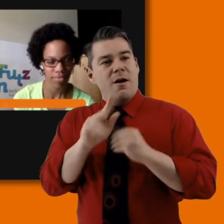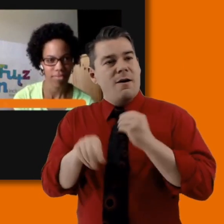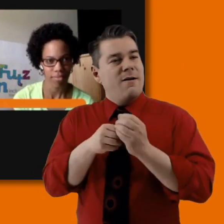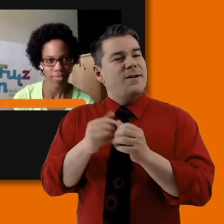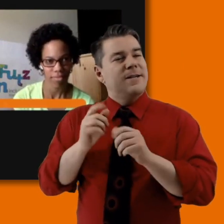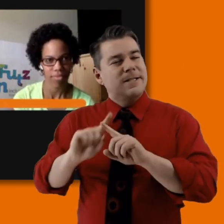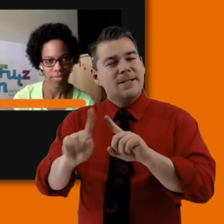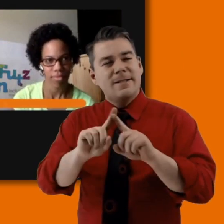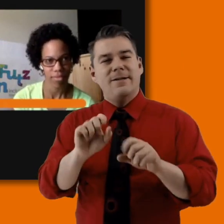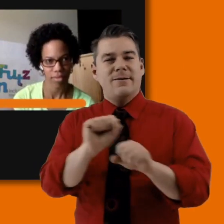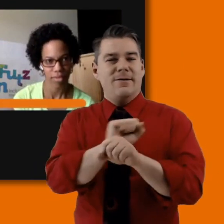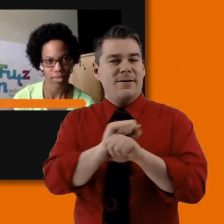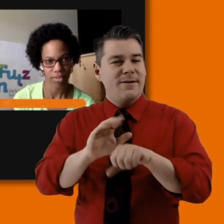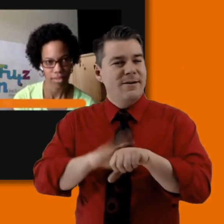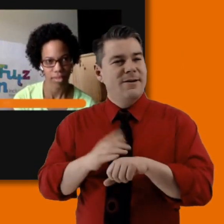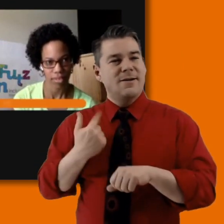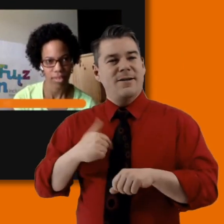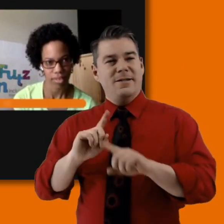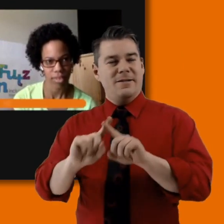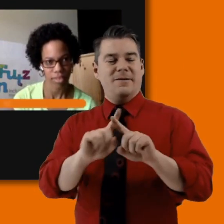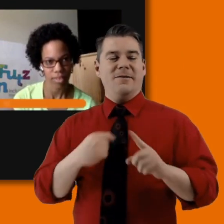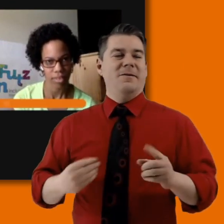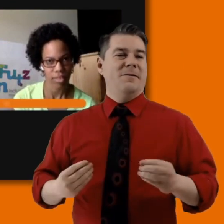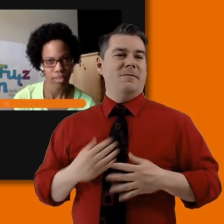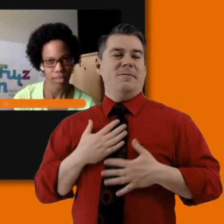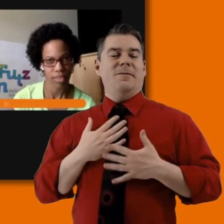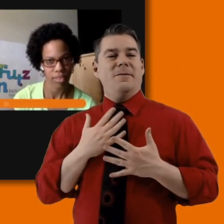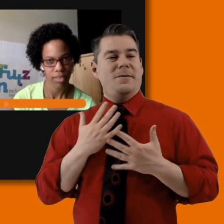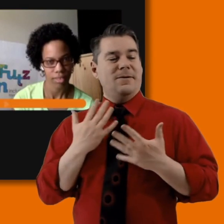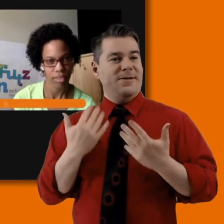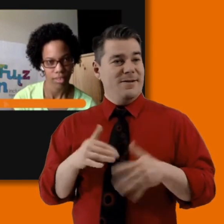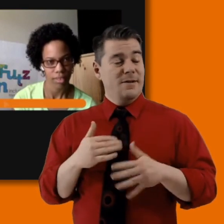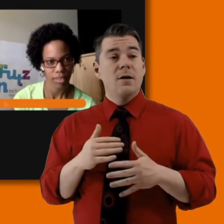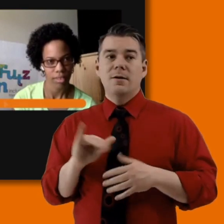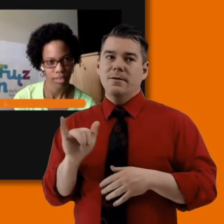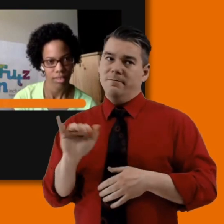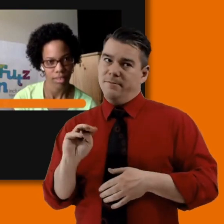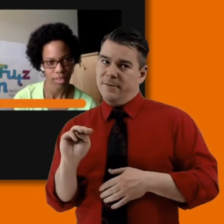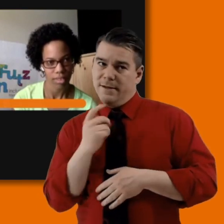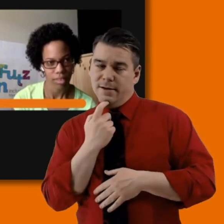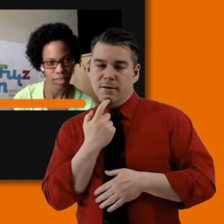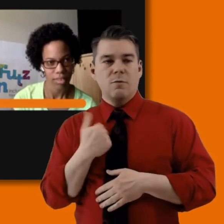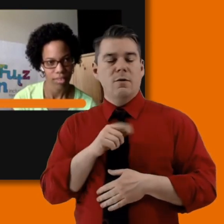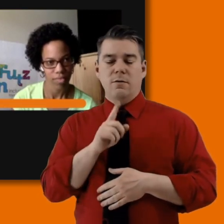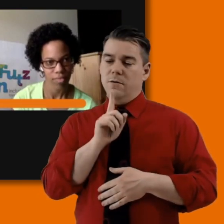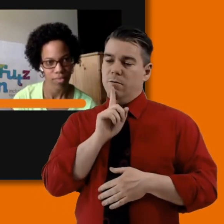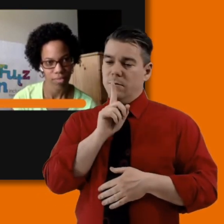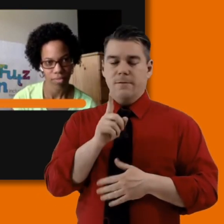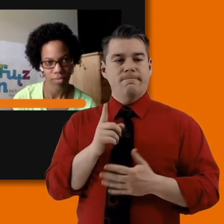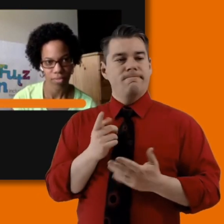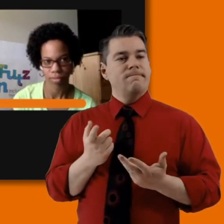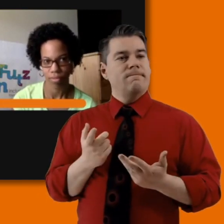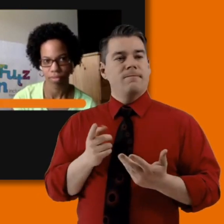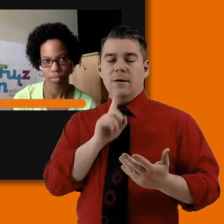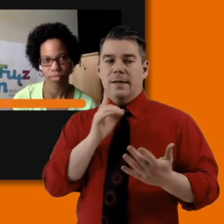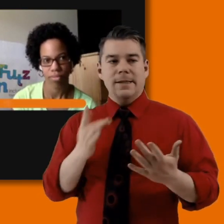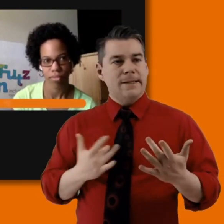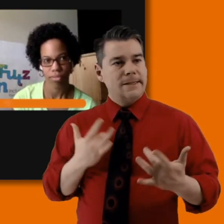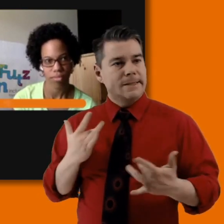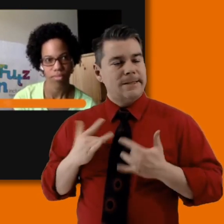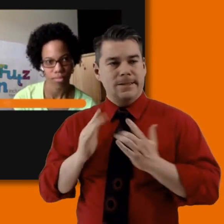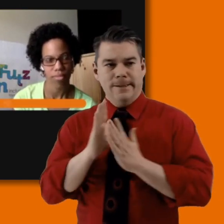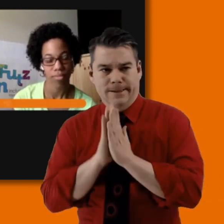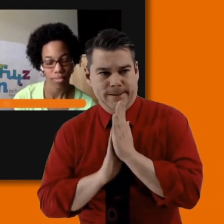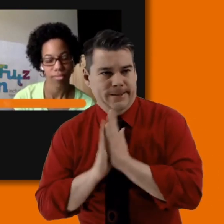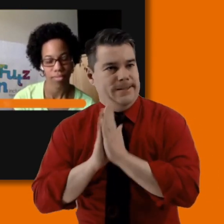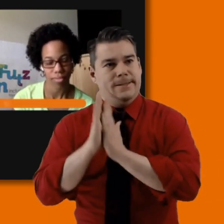we're working on, all the things we're so passionate about. And just to echo what Michelle said about, we really are so excited and